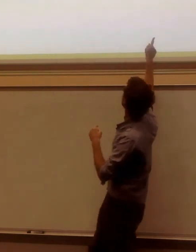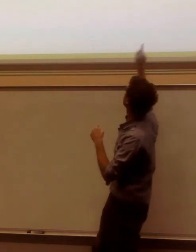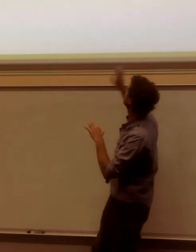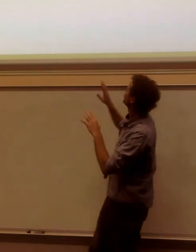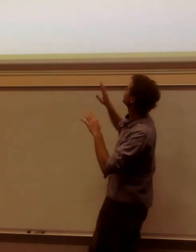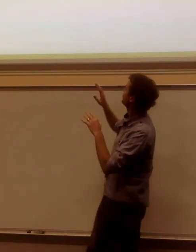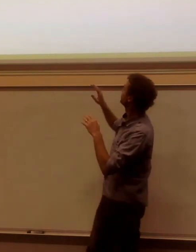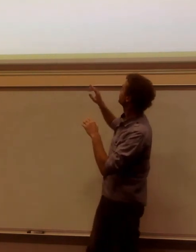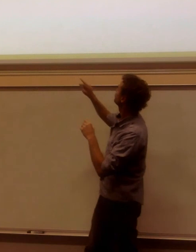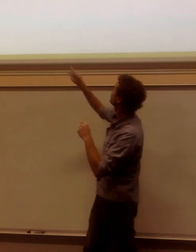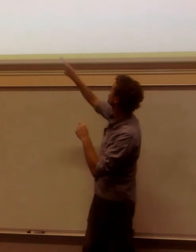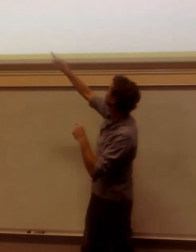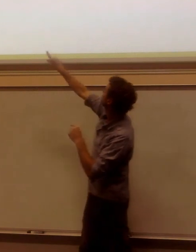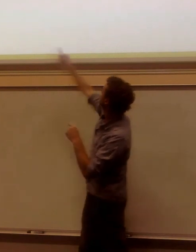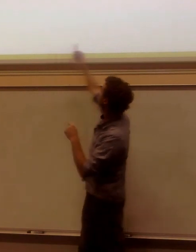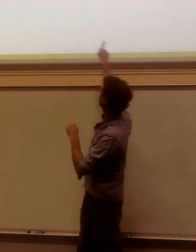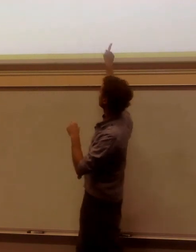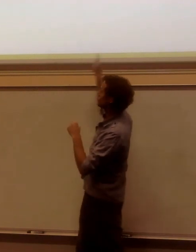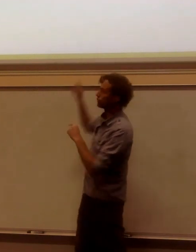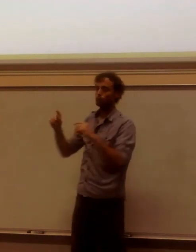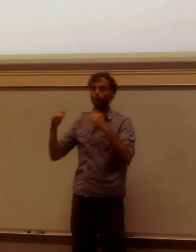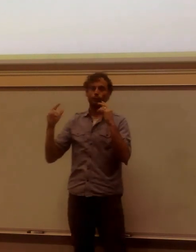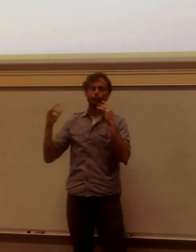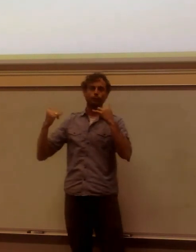what the hearing person says, that so the deaf person can read it.